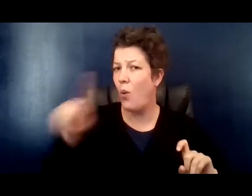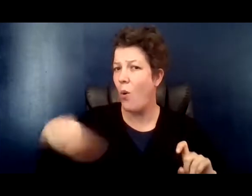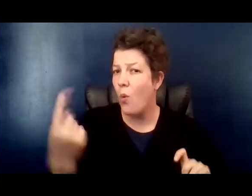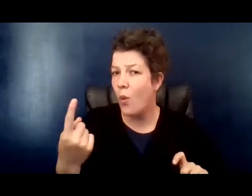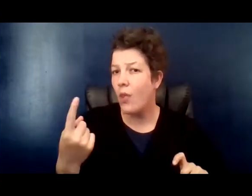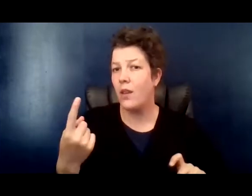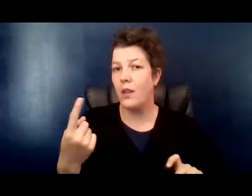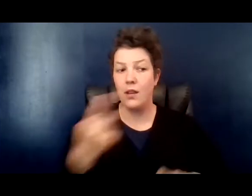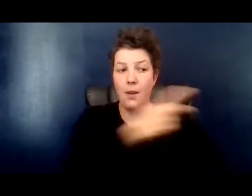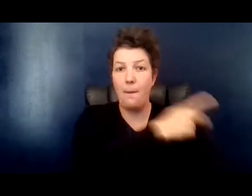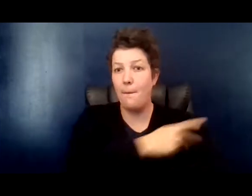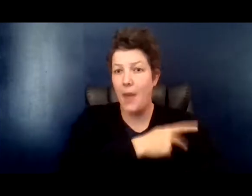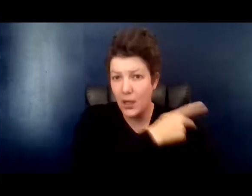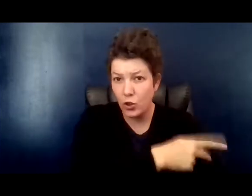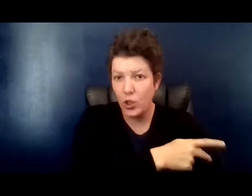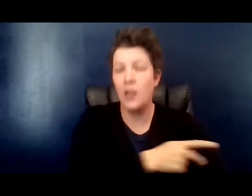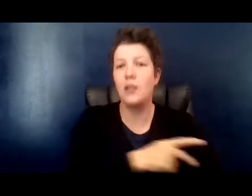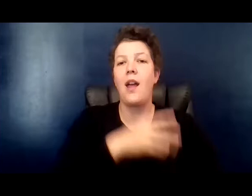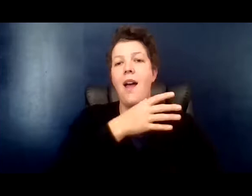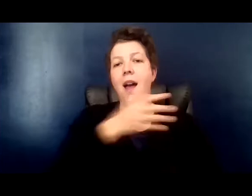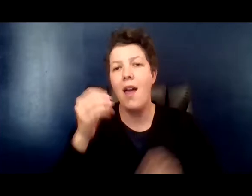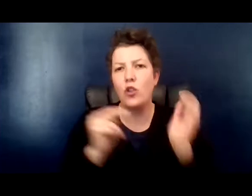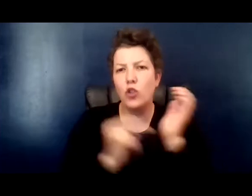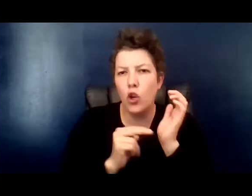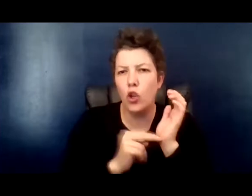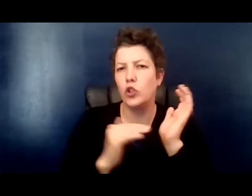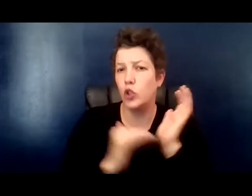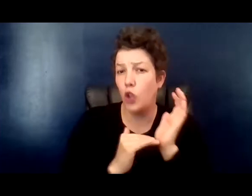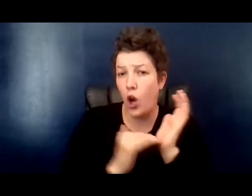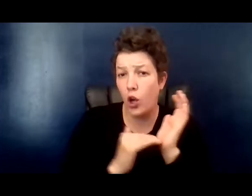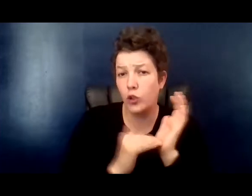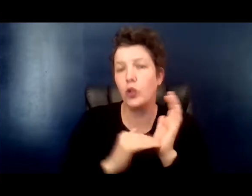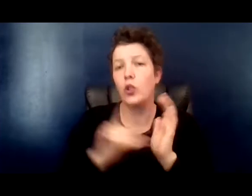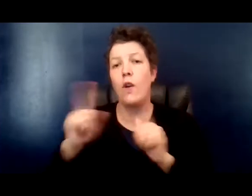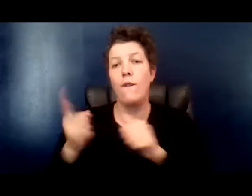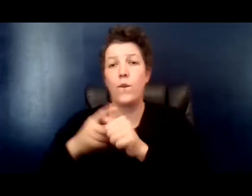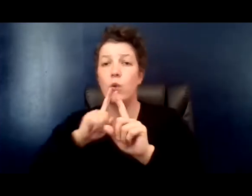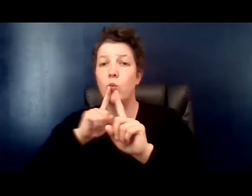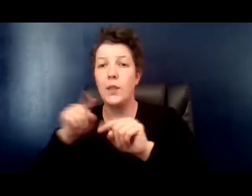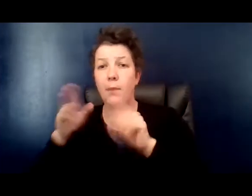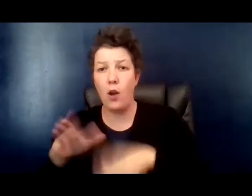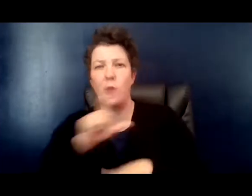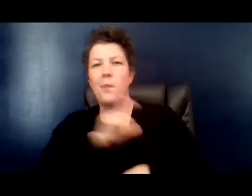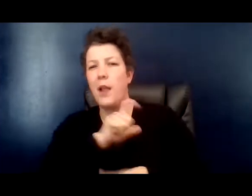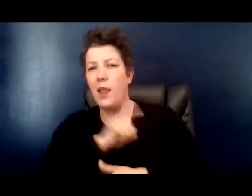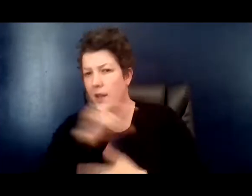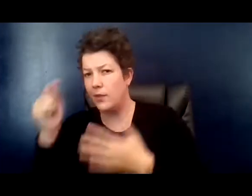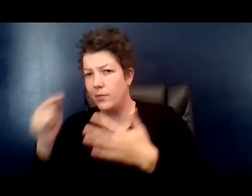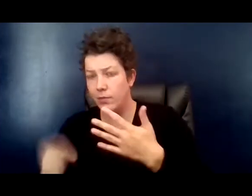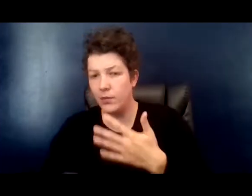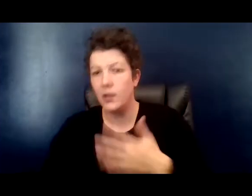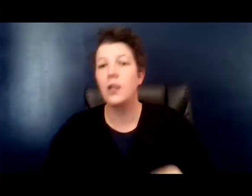inpatients, then our healthcare workers, then our first responders, and then the people that were symptomatic, and then to the